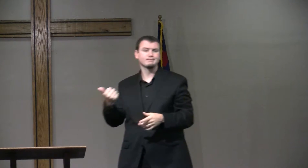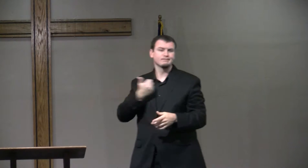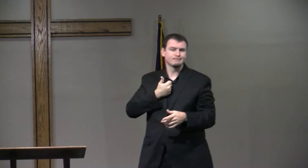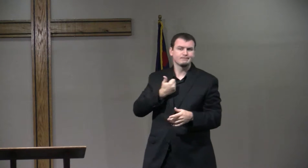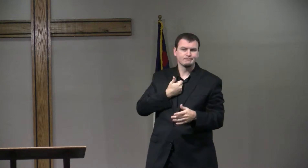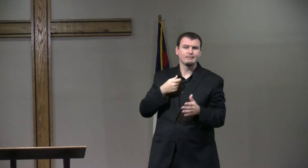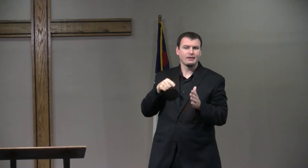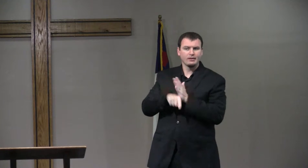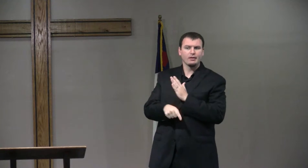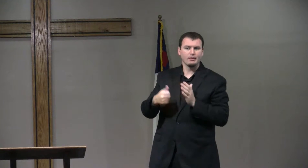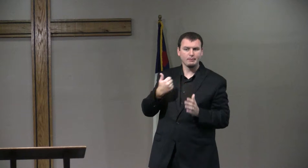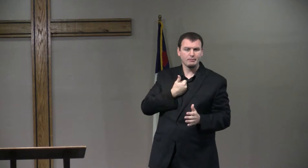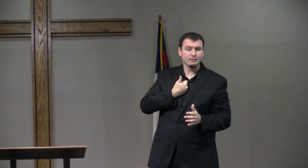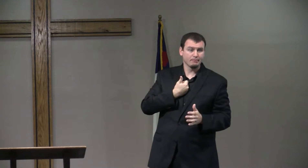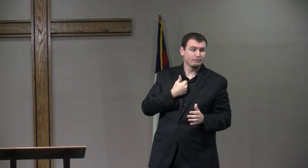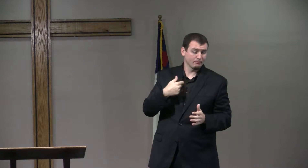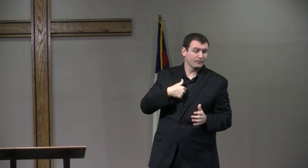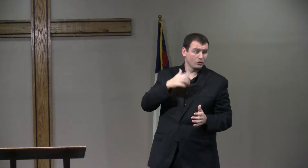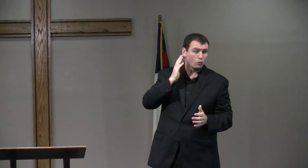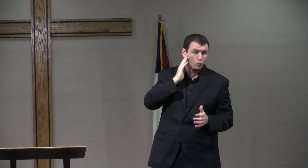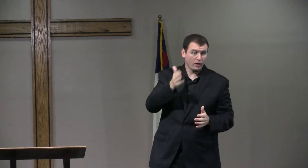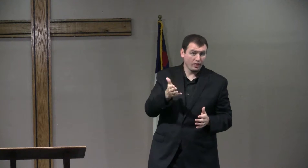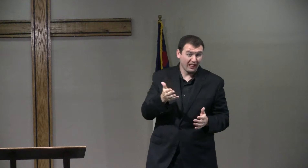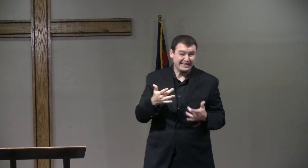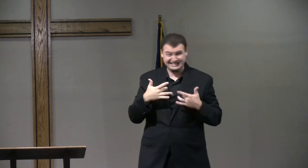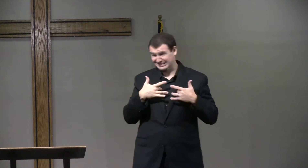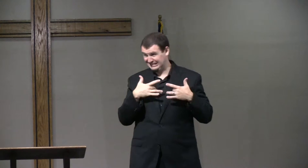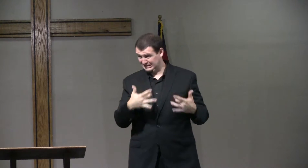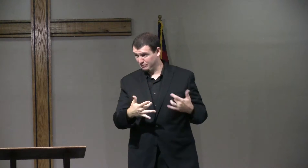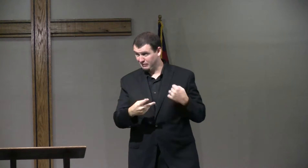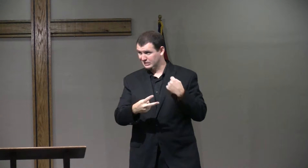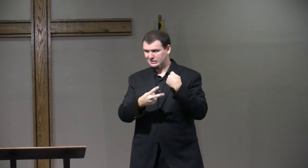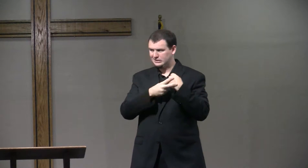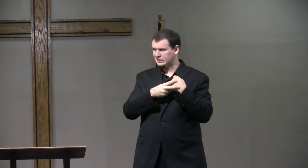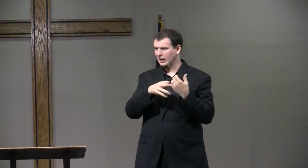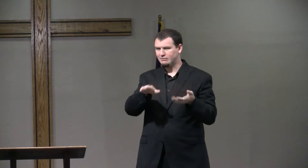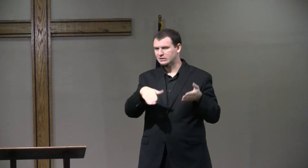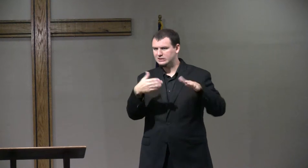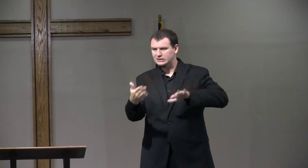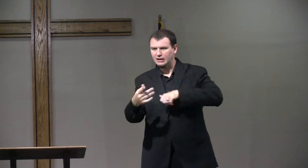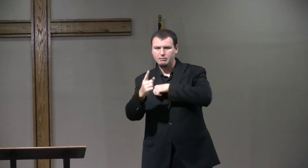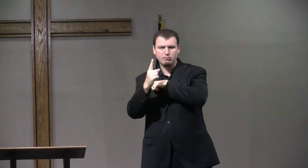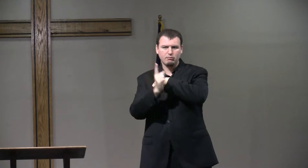someone, then my punishment will be that I will be killed.